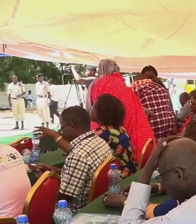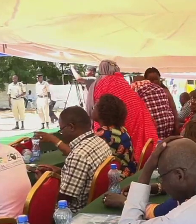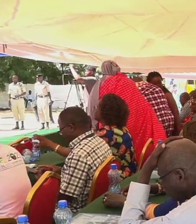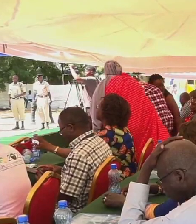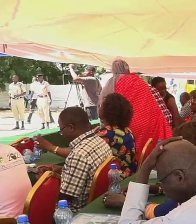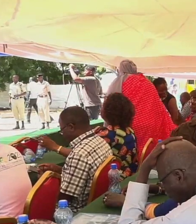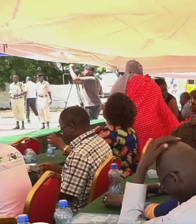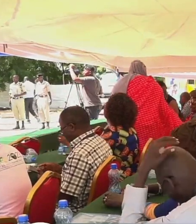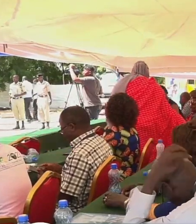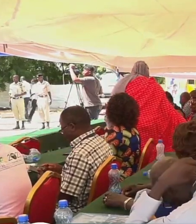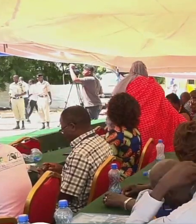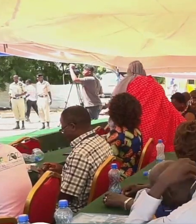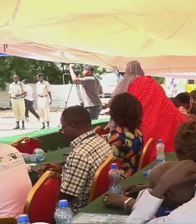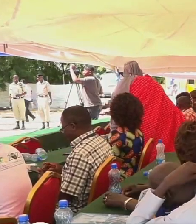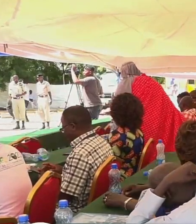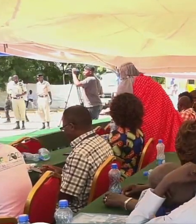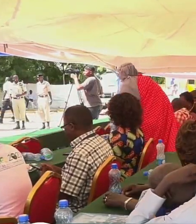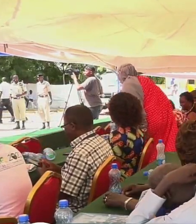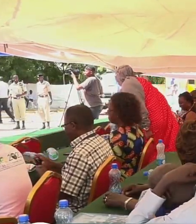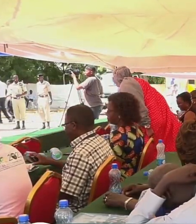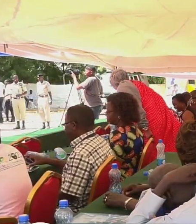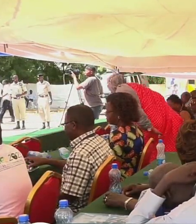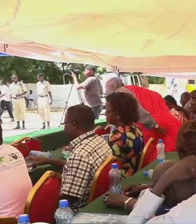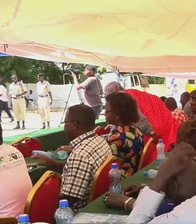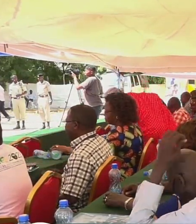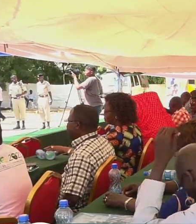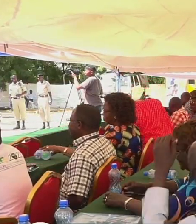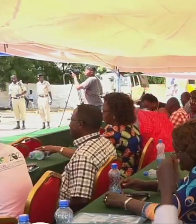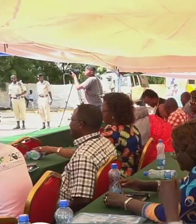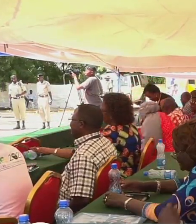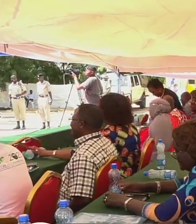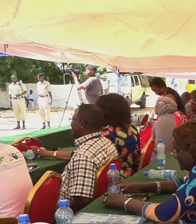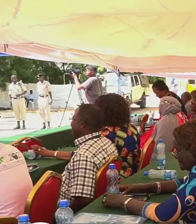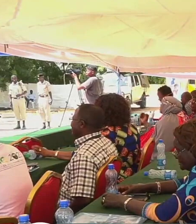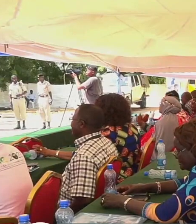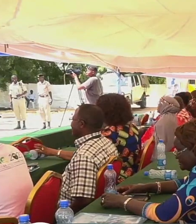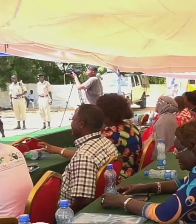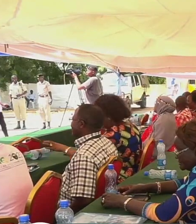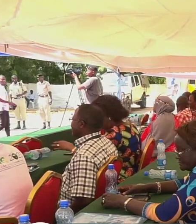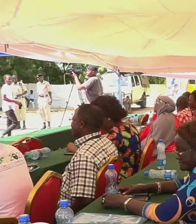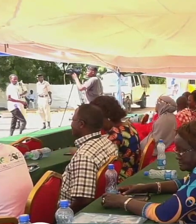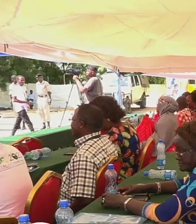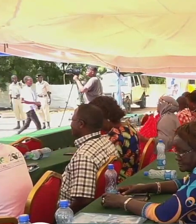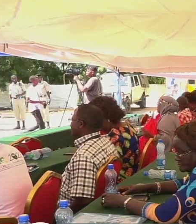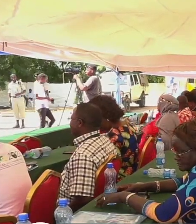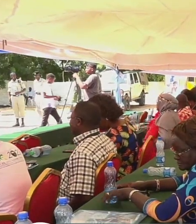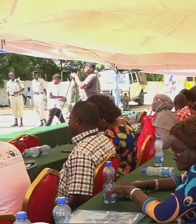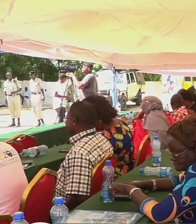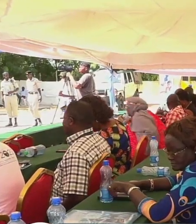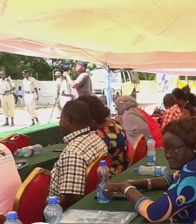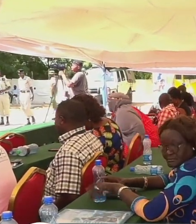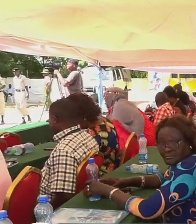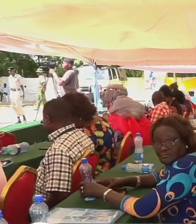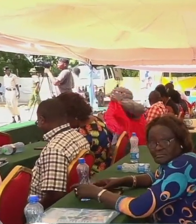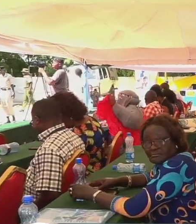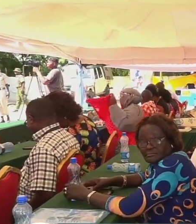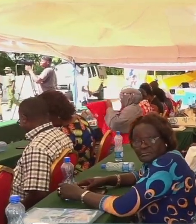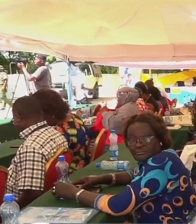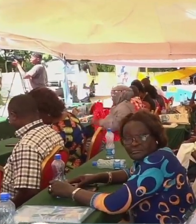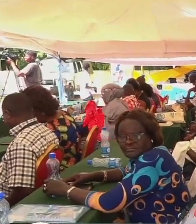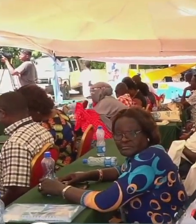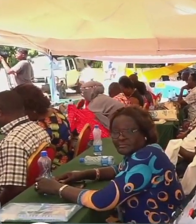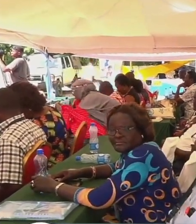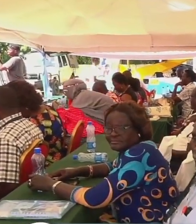procession. I know the CCs will leave here well happy. Your